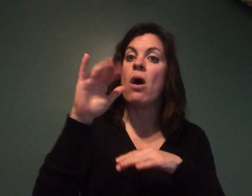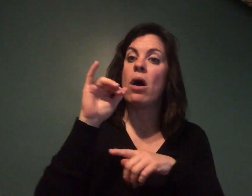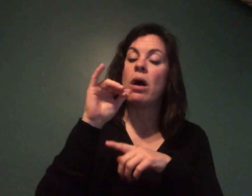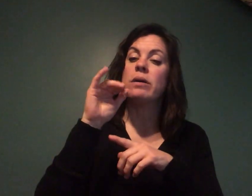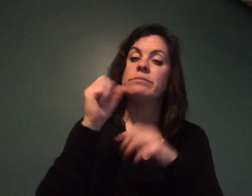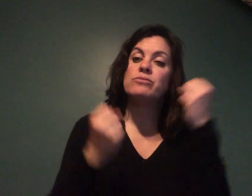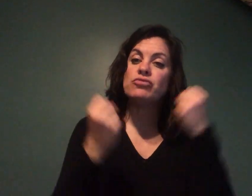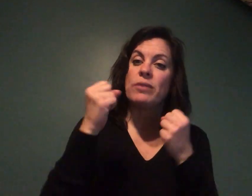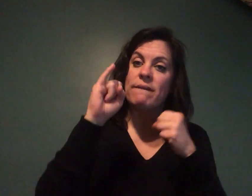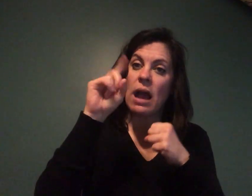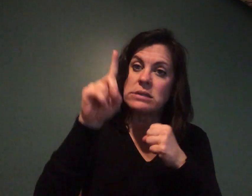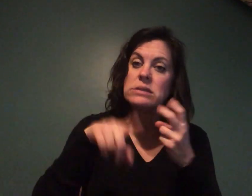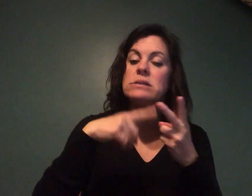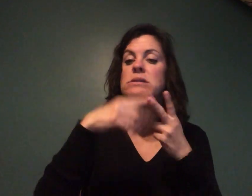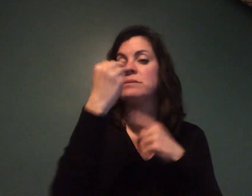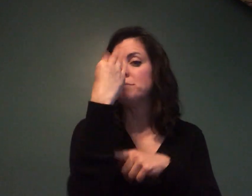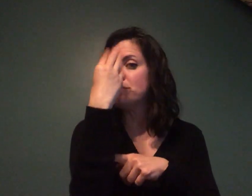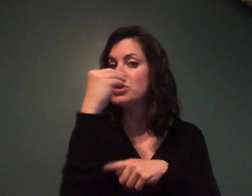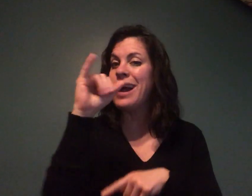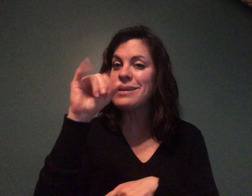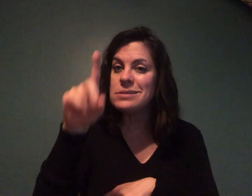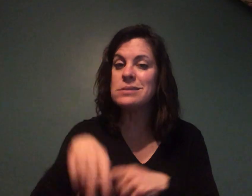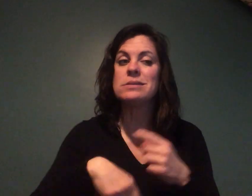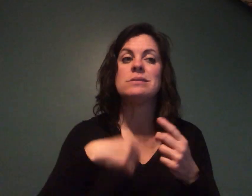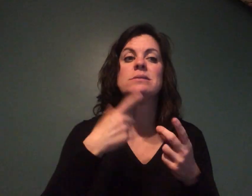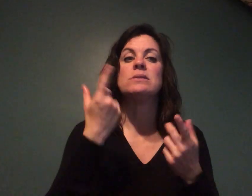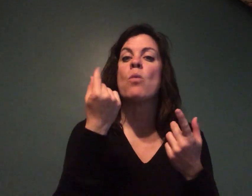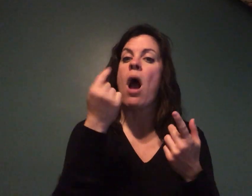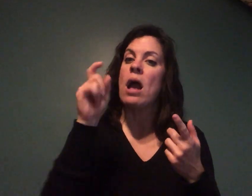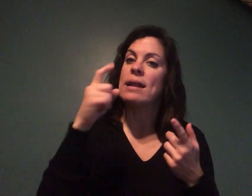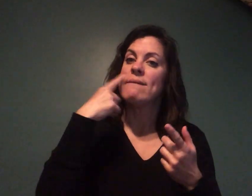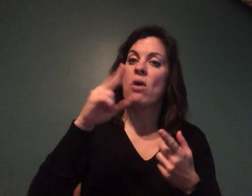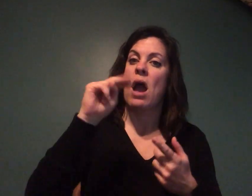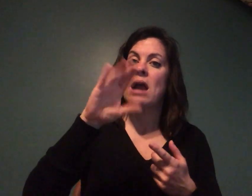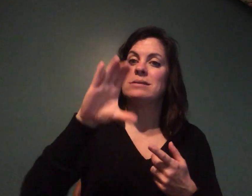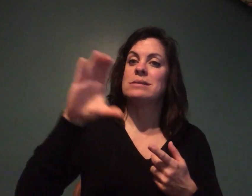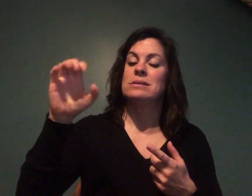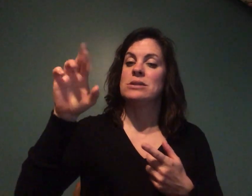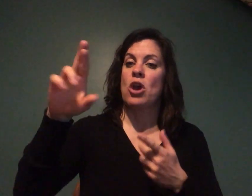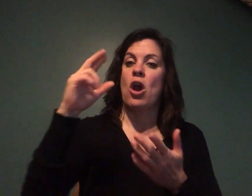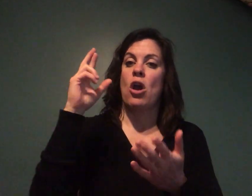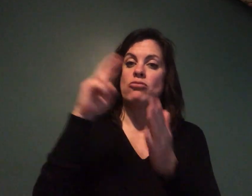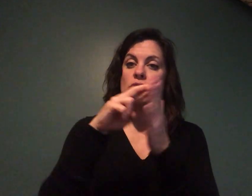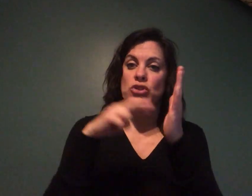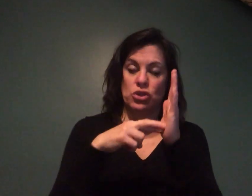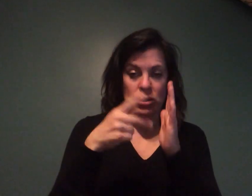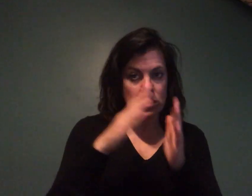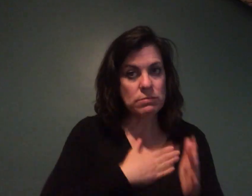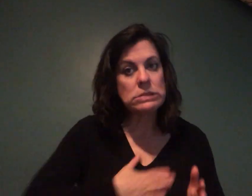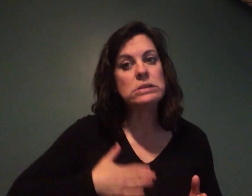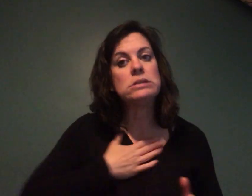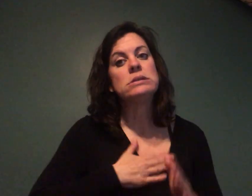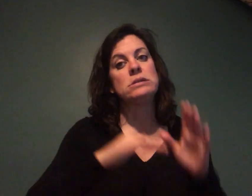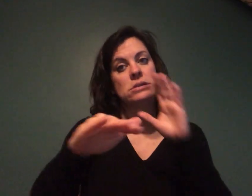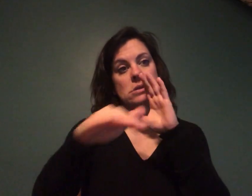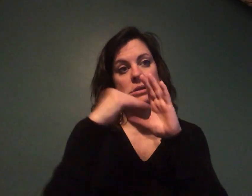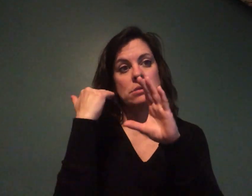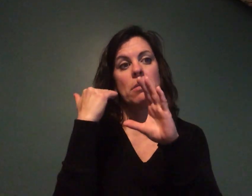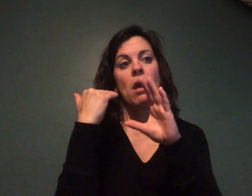your credentials so I can start getting you registered into the NCCER system. Once